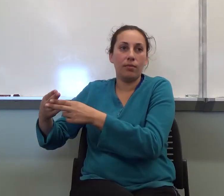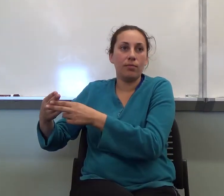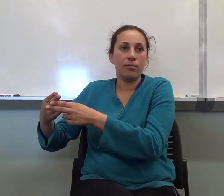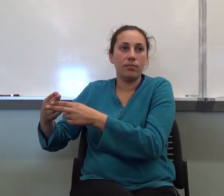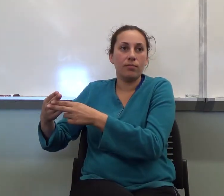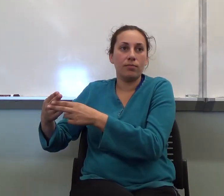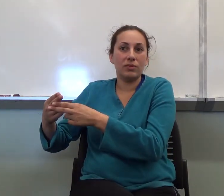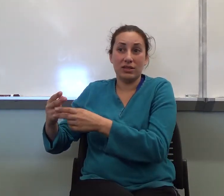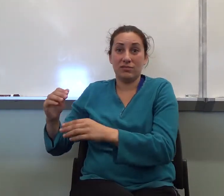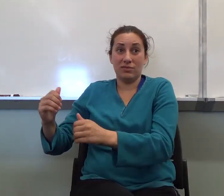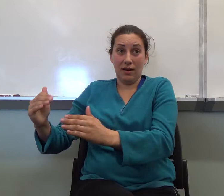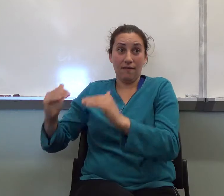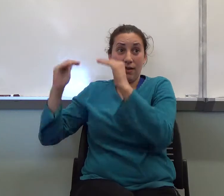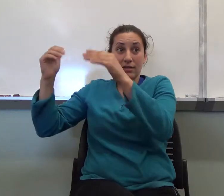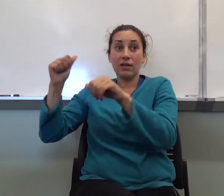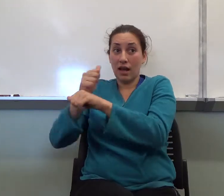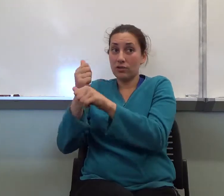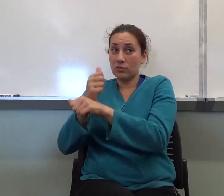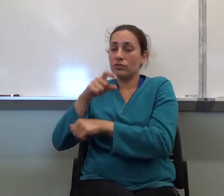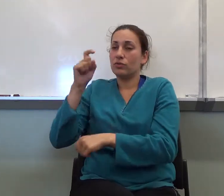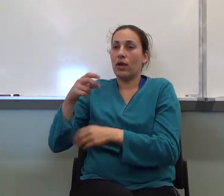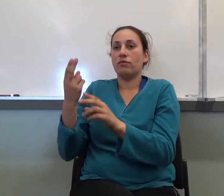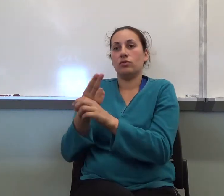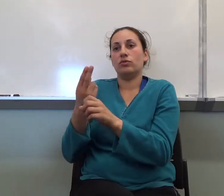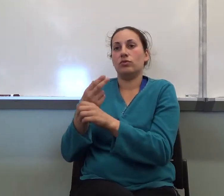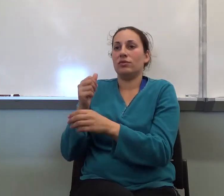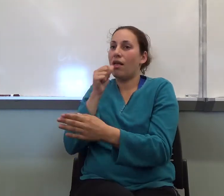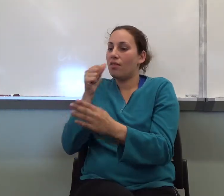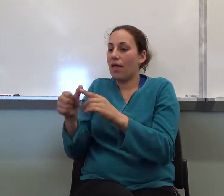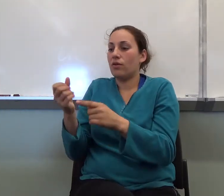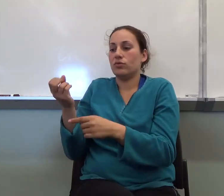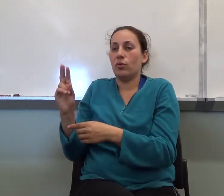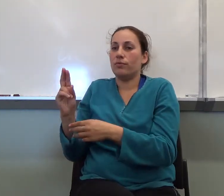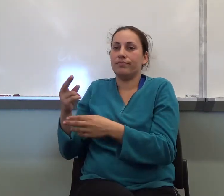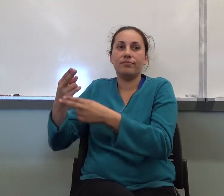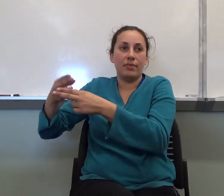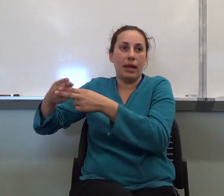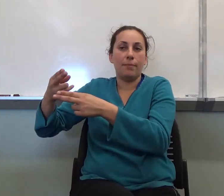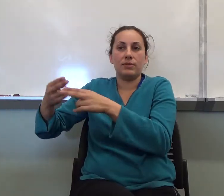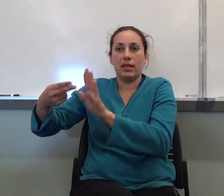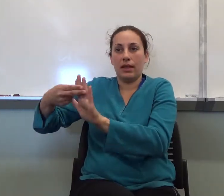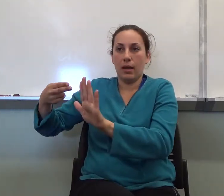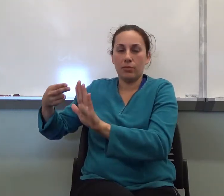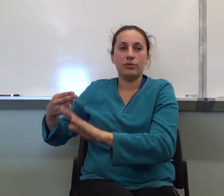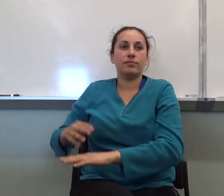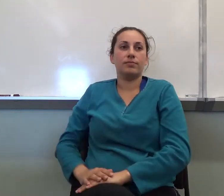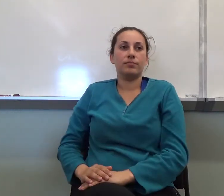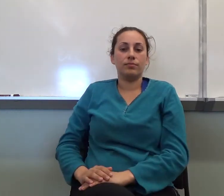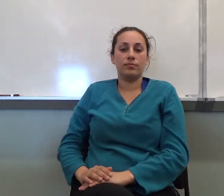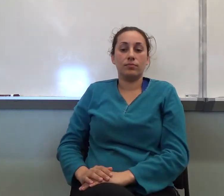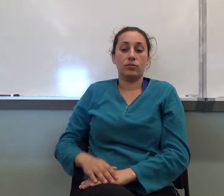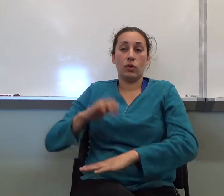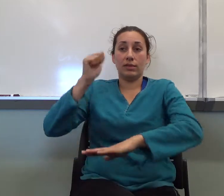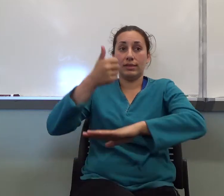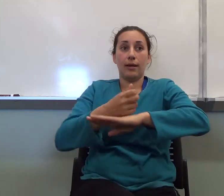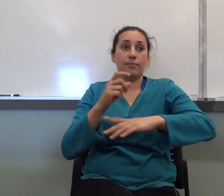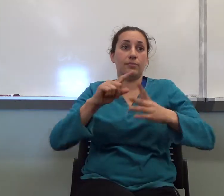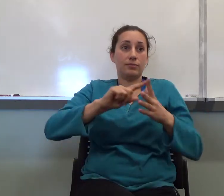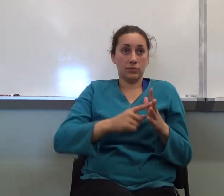algebra. So let's set this up. The amount over the base, well, the amount we don't know, that's